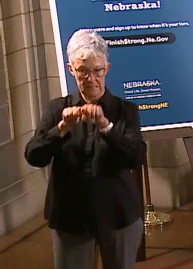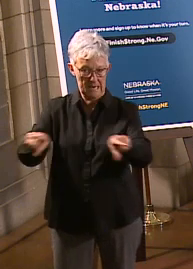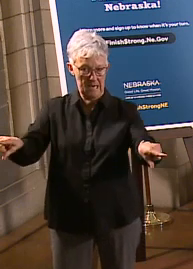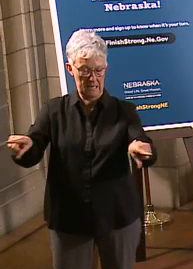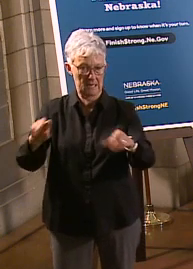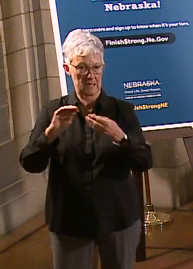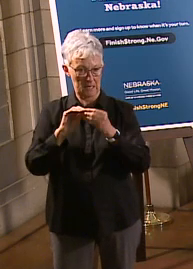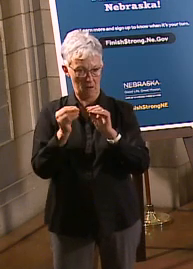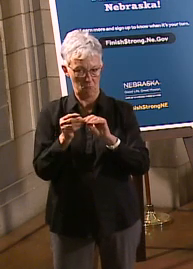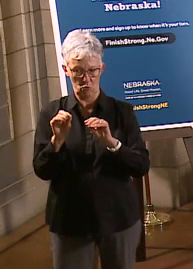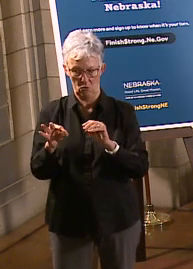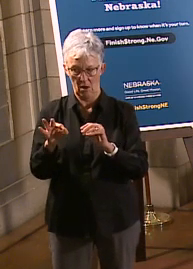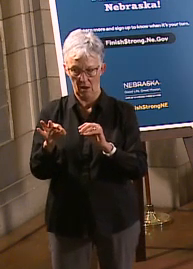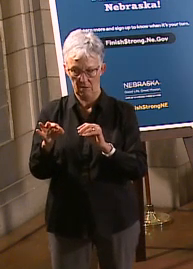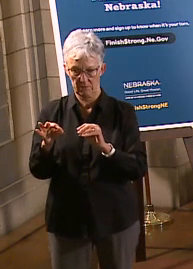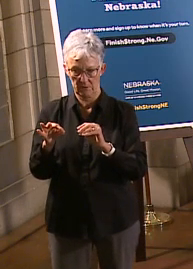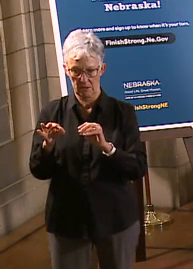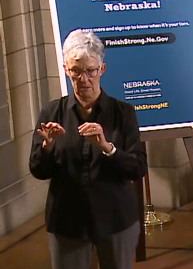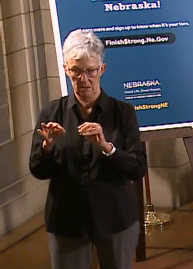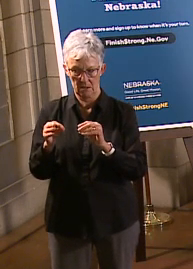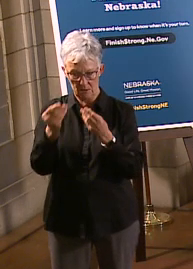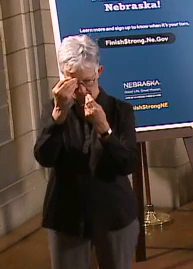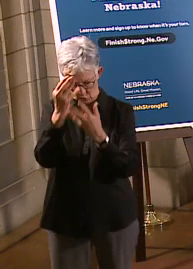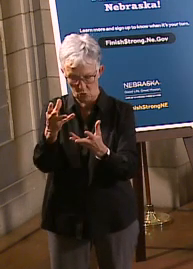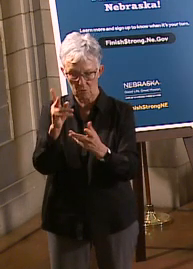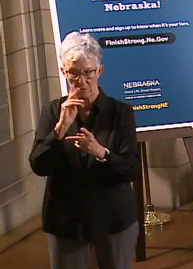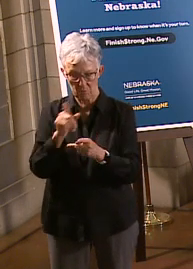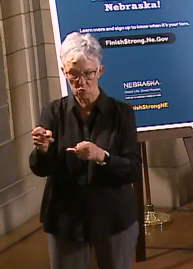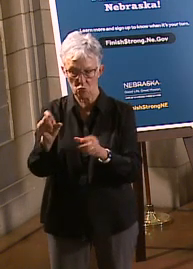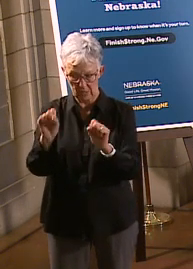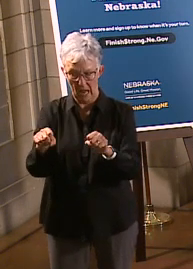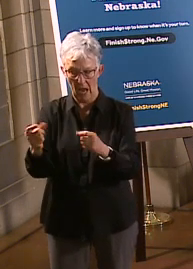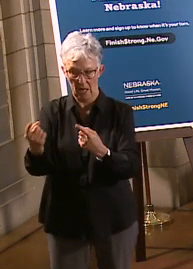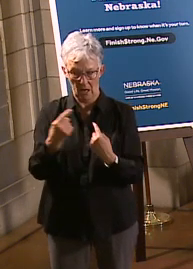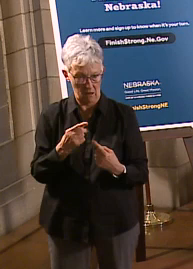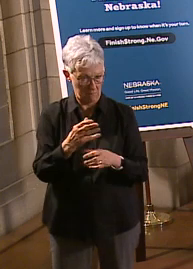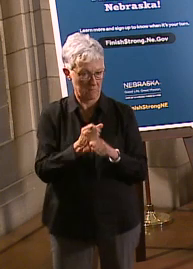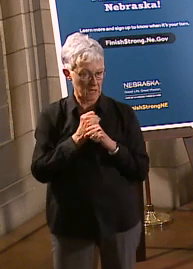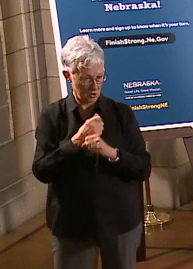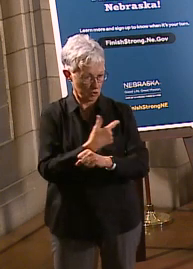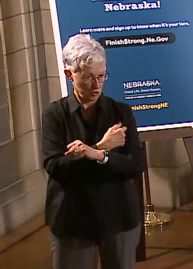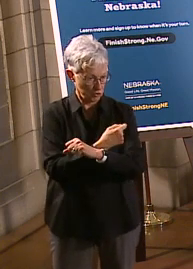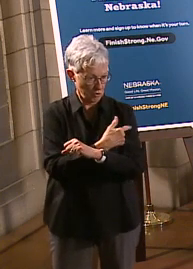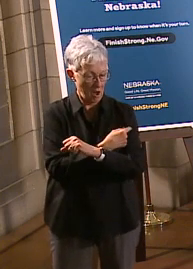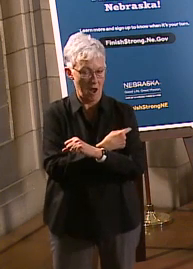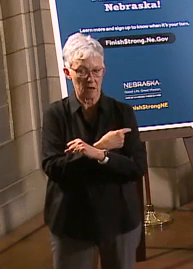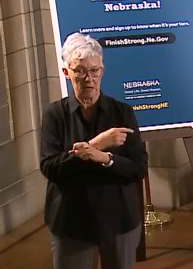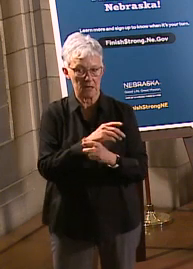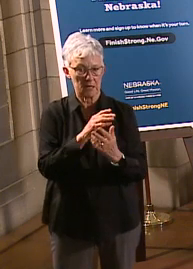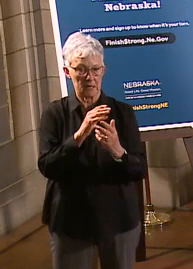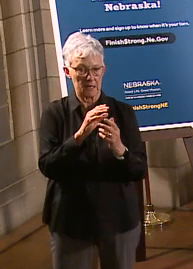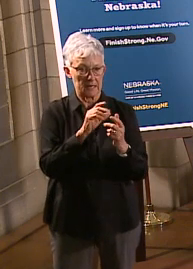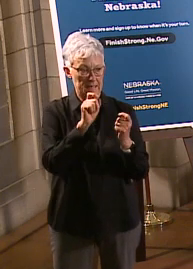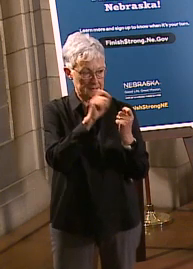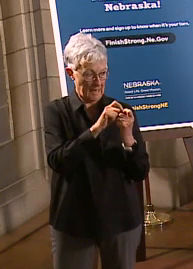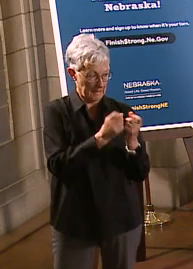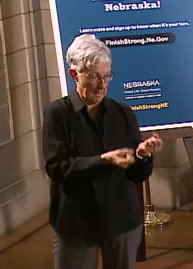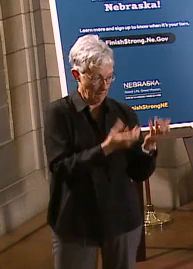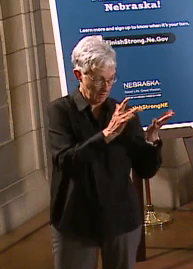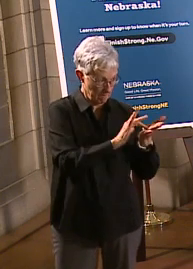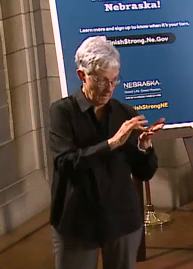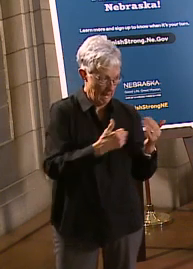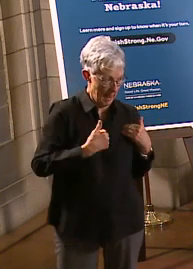have vaccine for. Now, we know some people may, not be feeling well. They may have just had a different kind of vaccine. There may be some